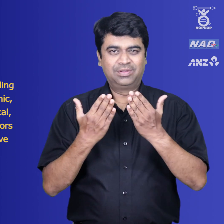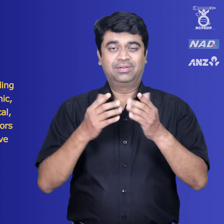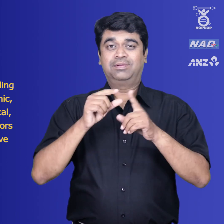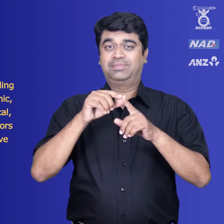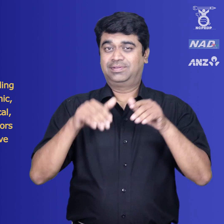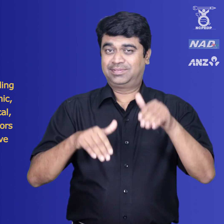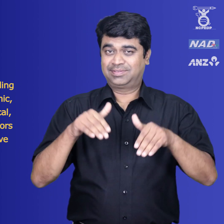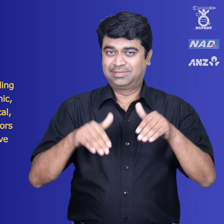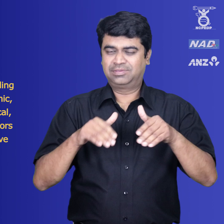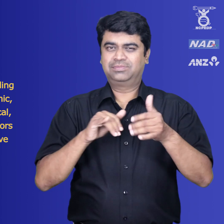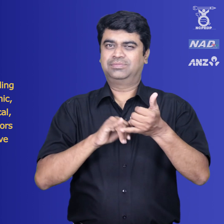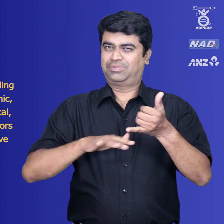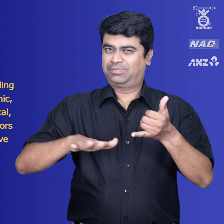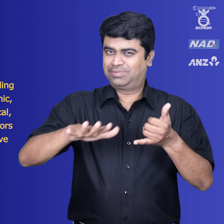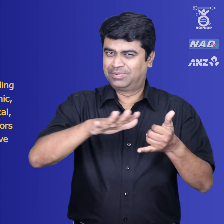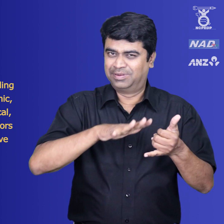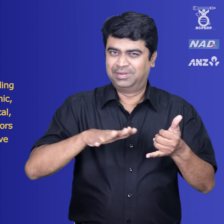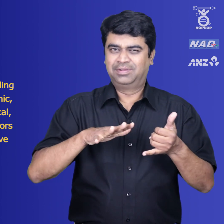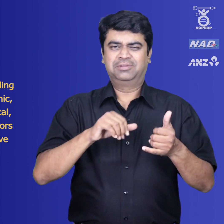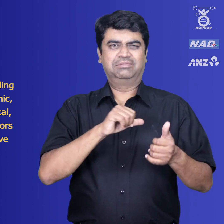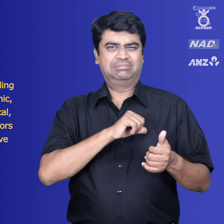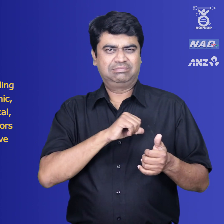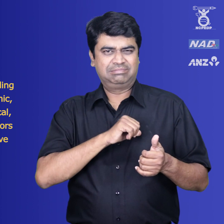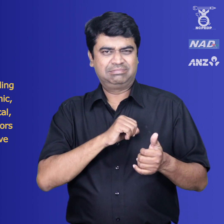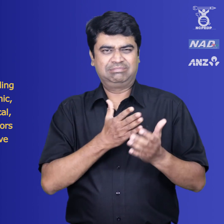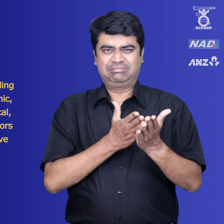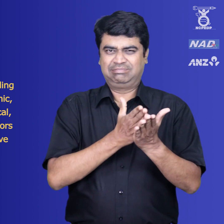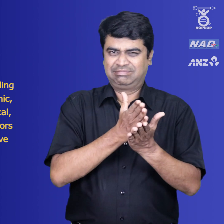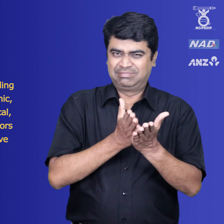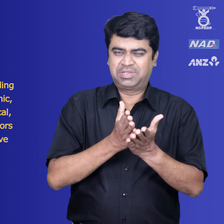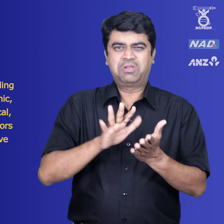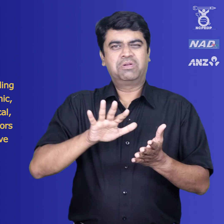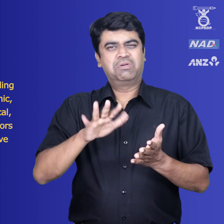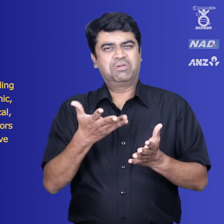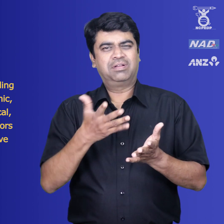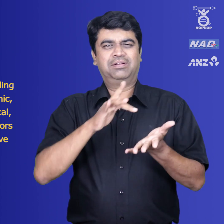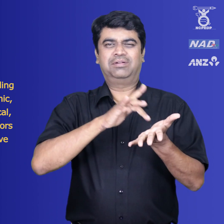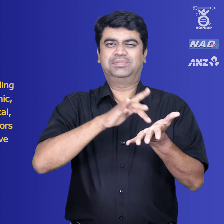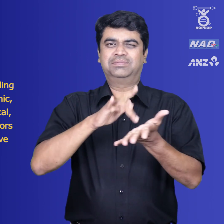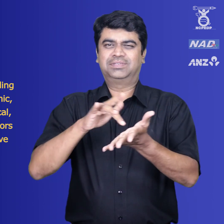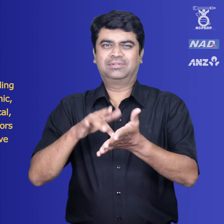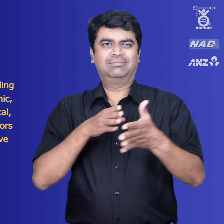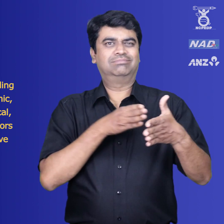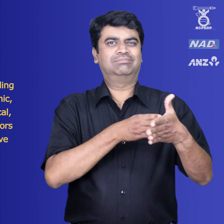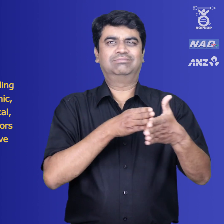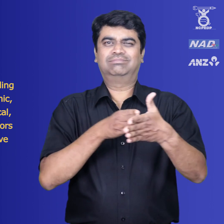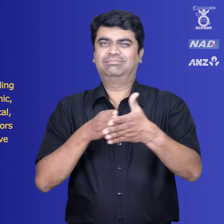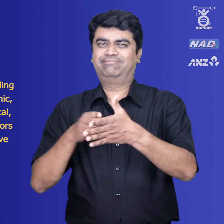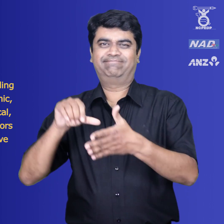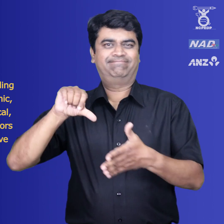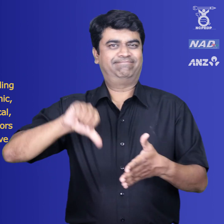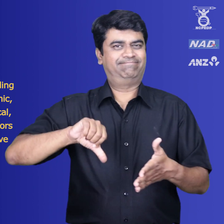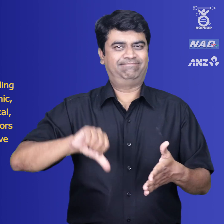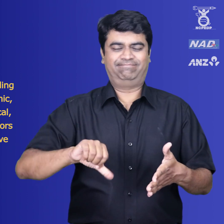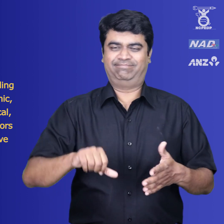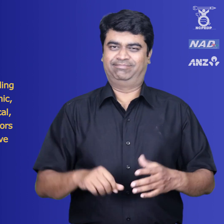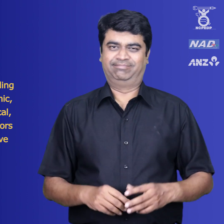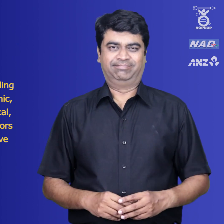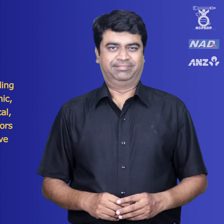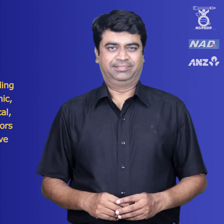social, attitudinal or structural factors which hampers the full and effective participation of persons with